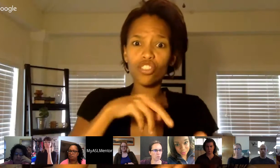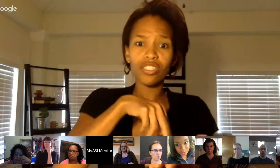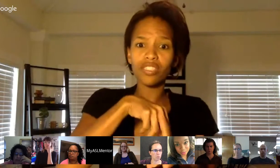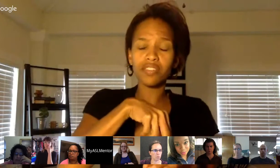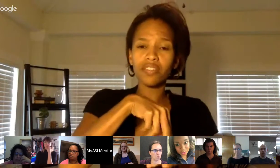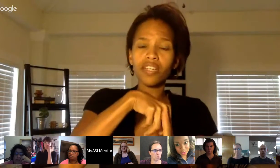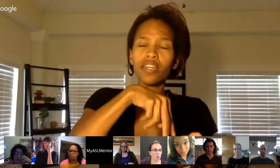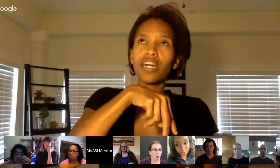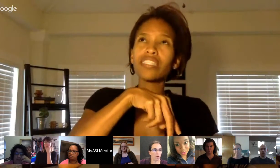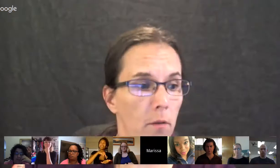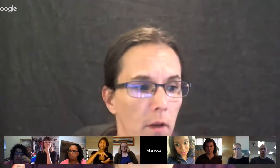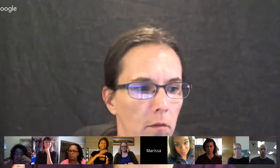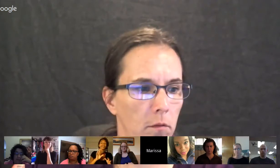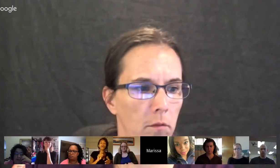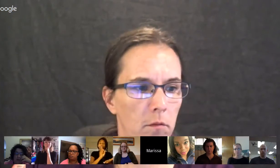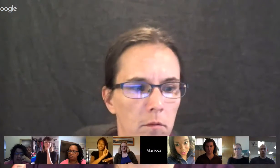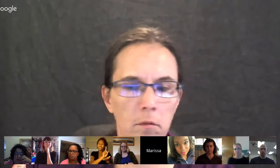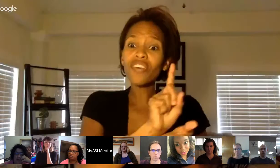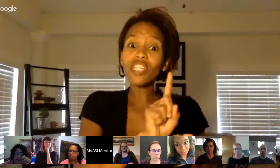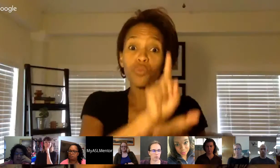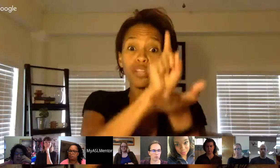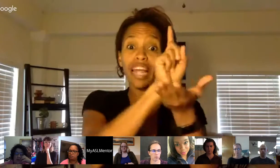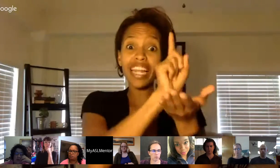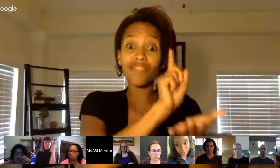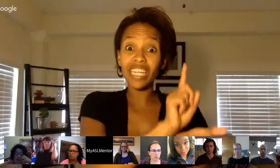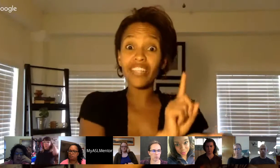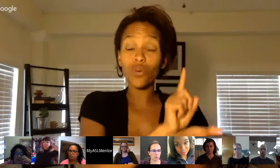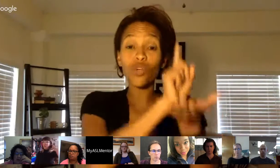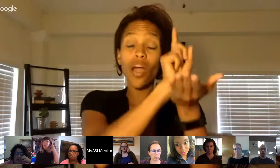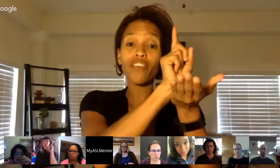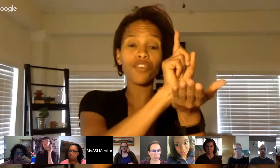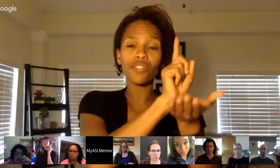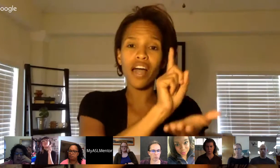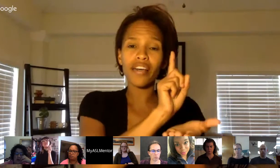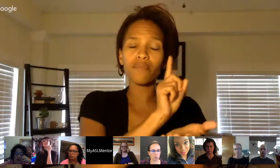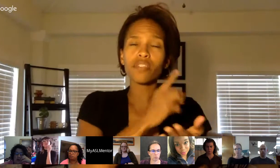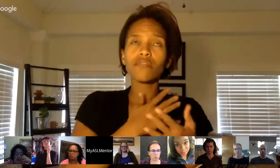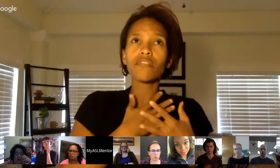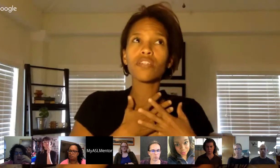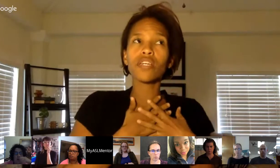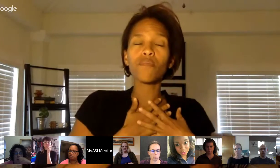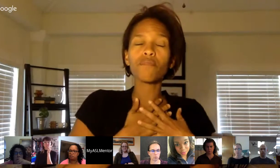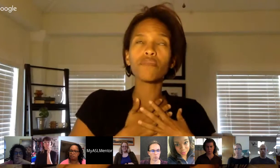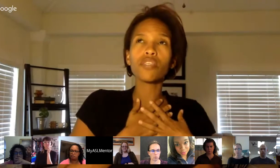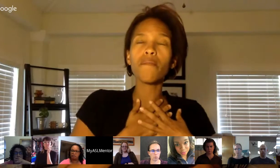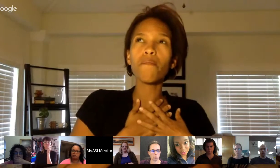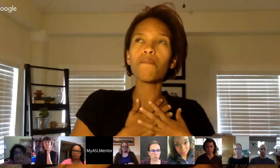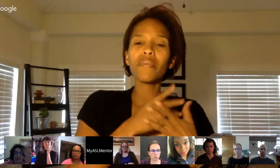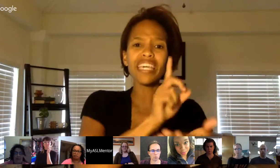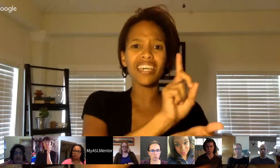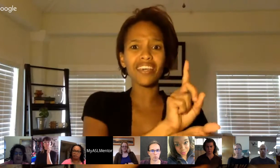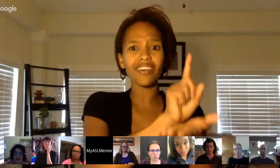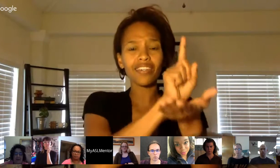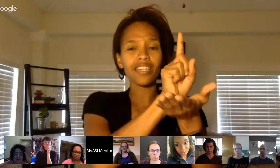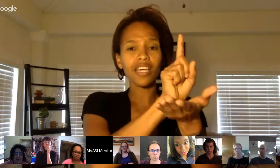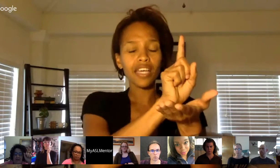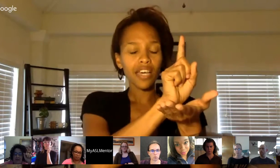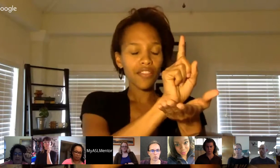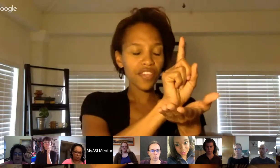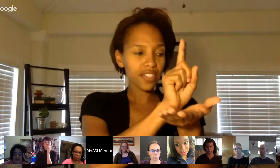offense, it's just. No, I don't care. But even this one, and I've seen this one quite a few times, to